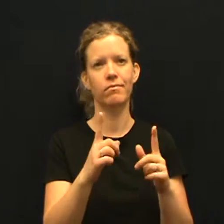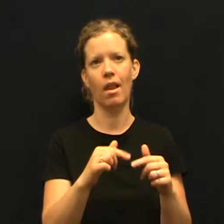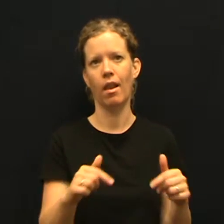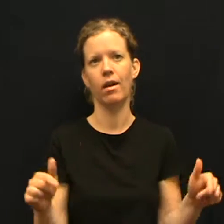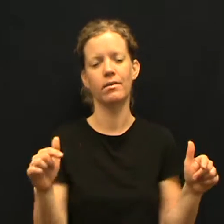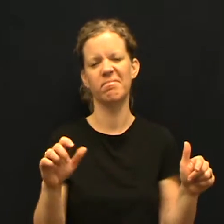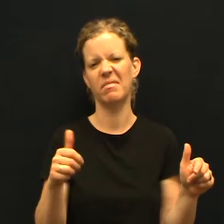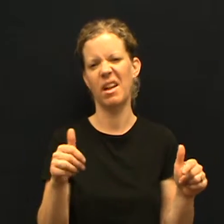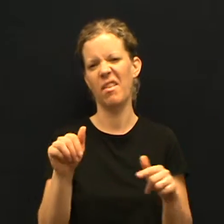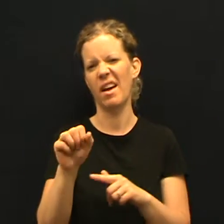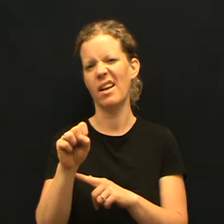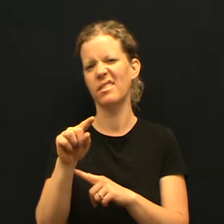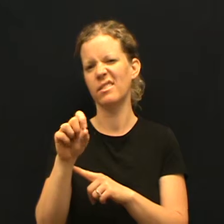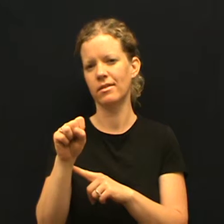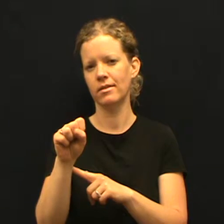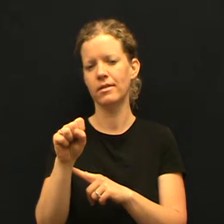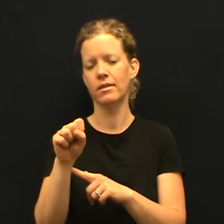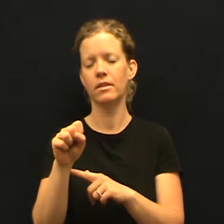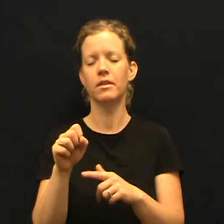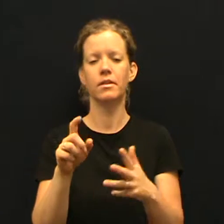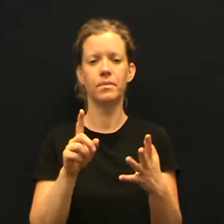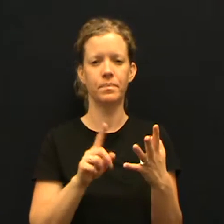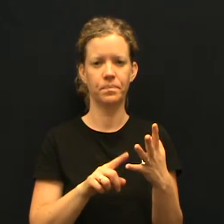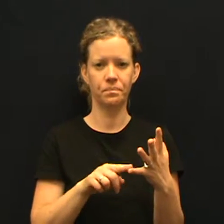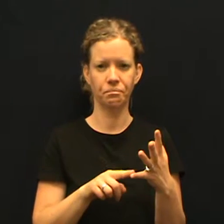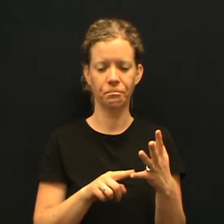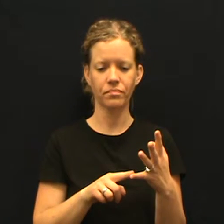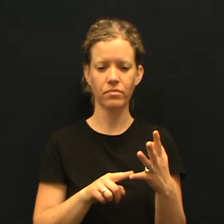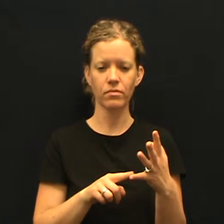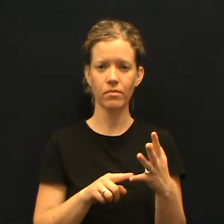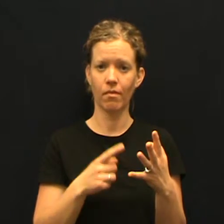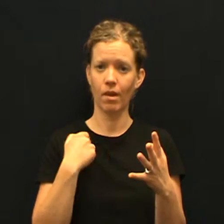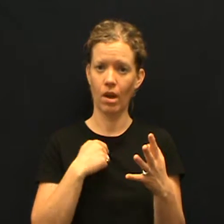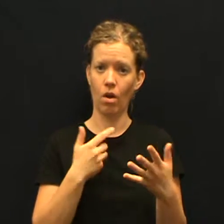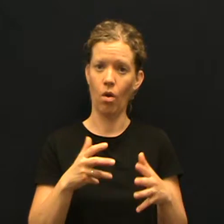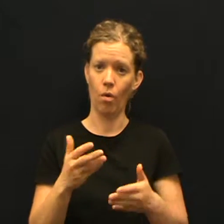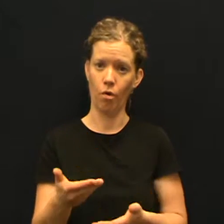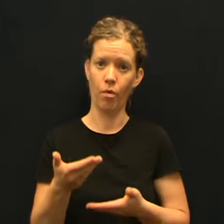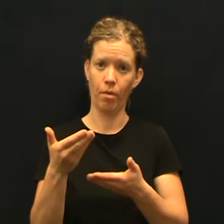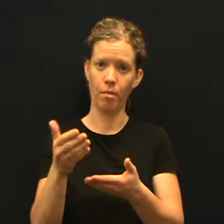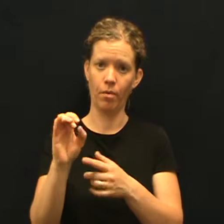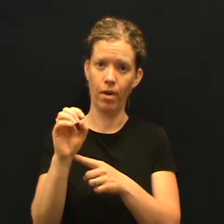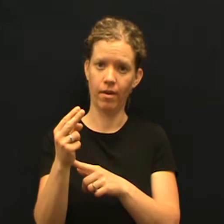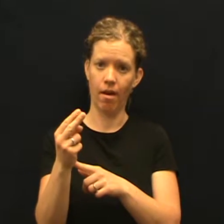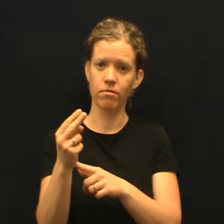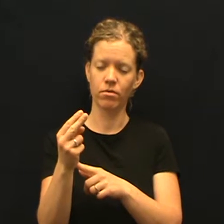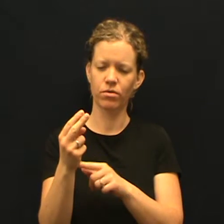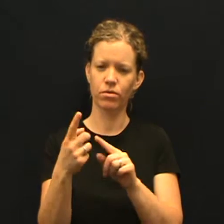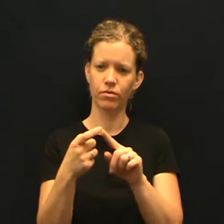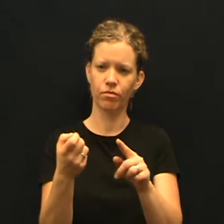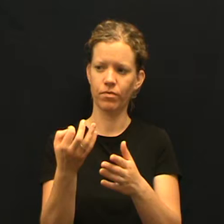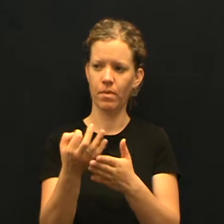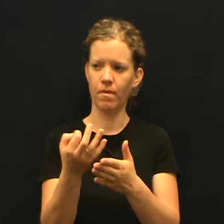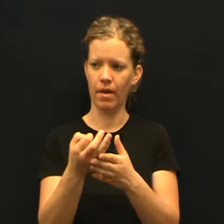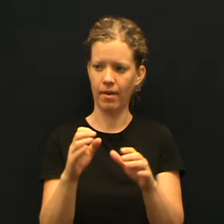assets, and we have provided cash from our financing activities,